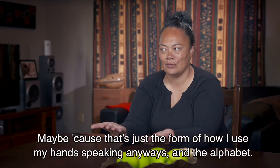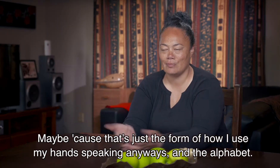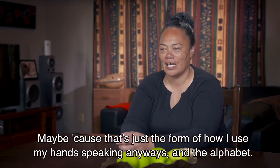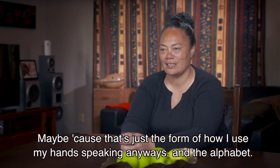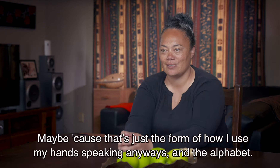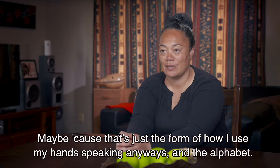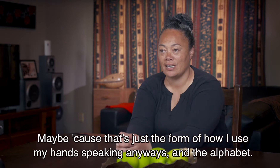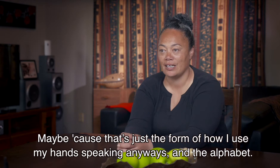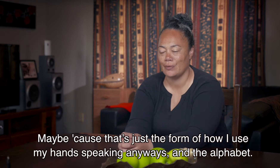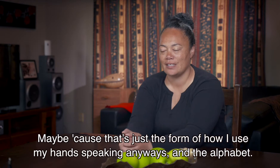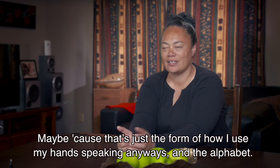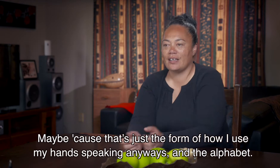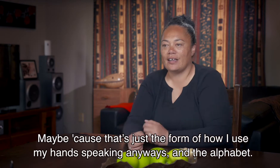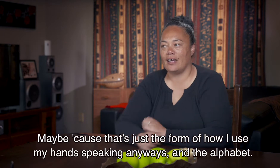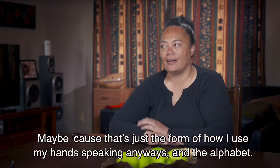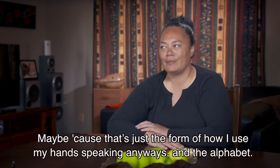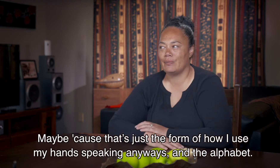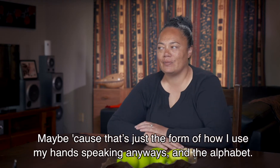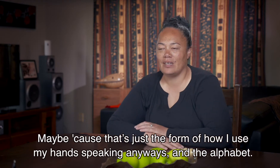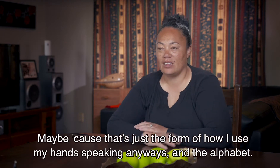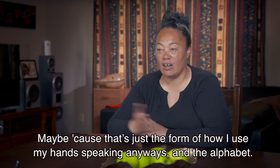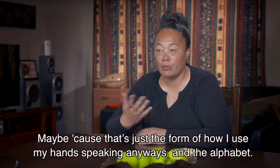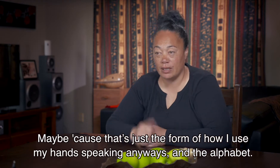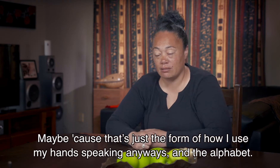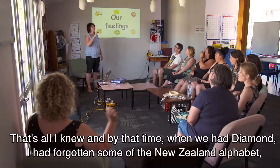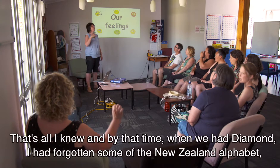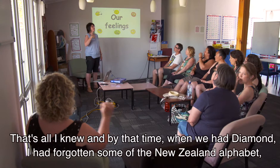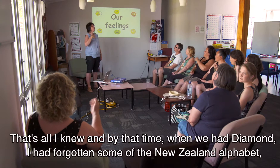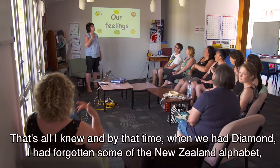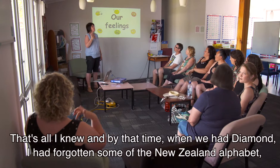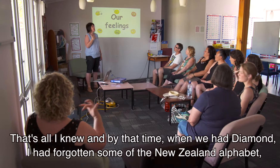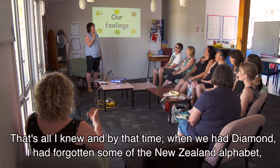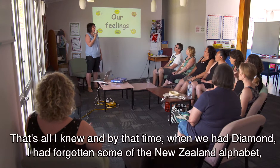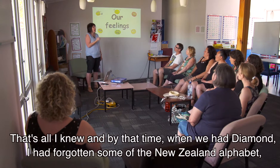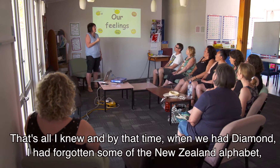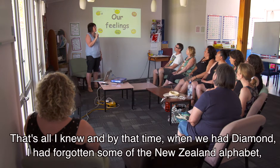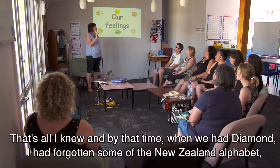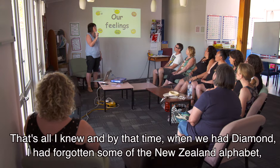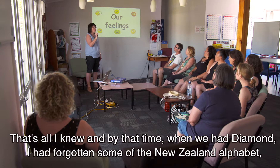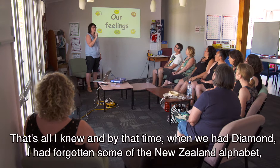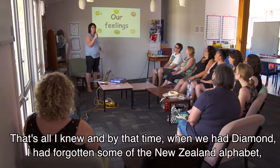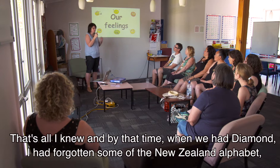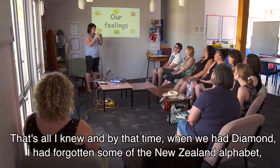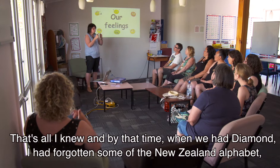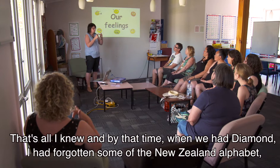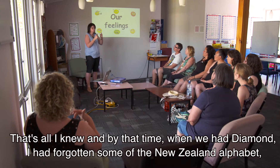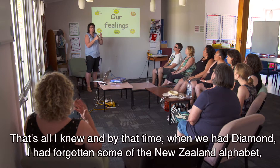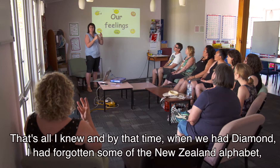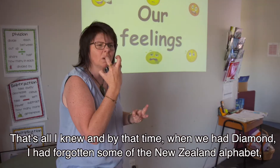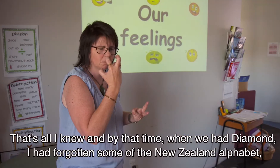my hands speaking anyways. And the alphabet, that's all I knew. And by that time when we had Diamond, I had forgotten